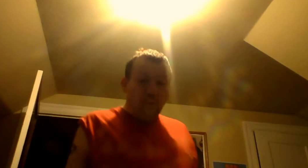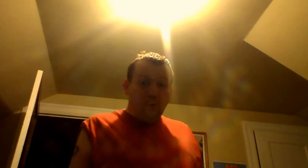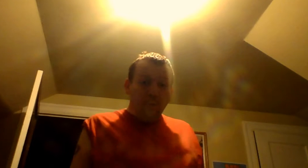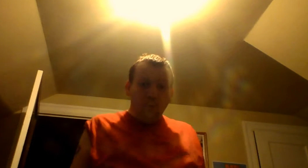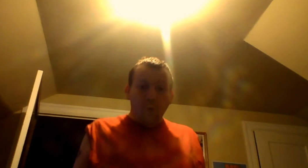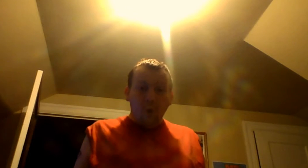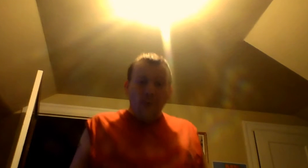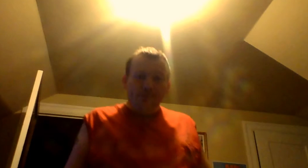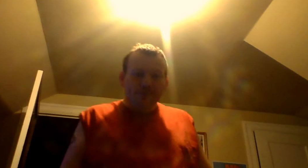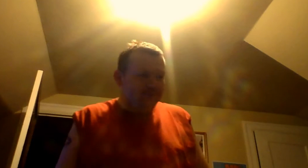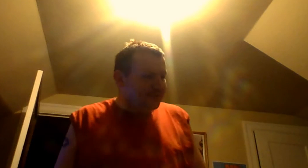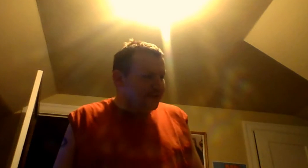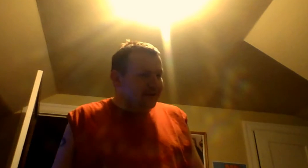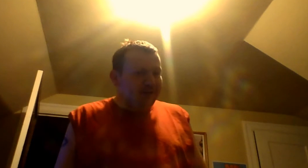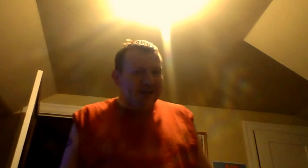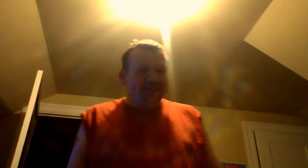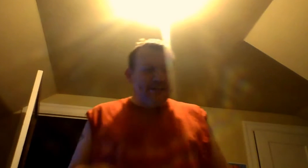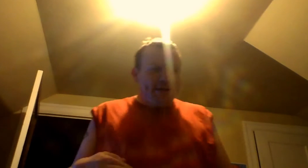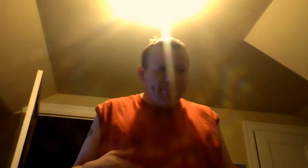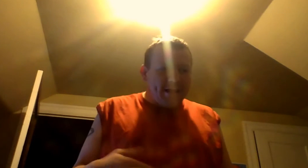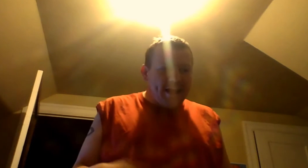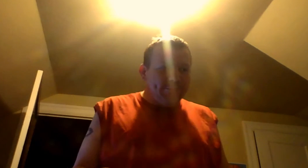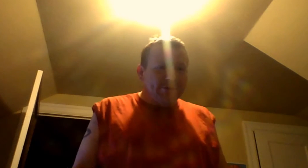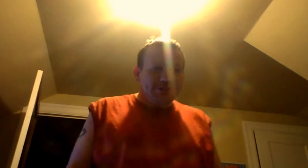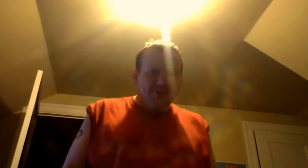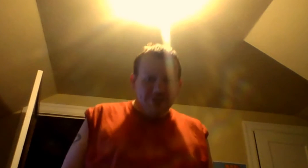Whoop, whoop. When I see it, babe.